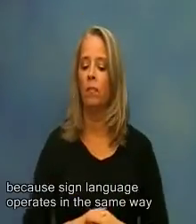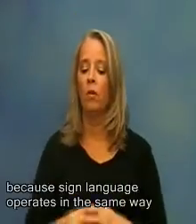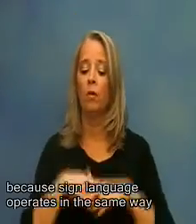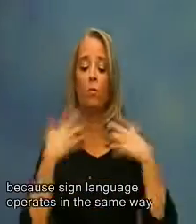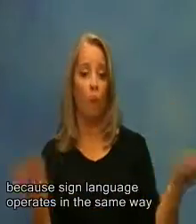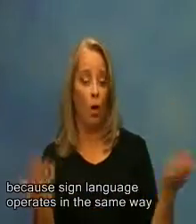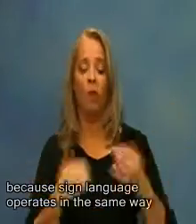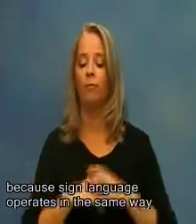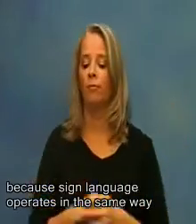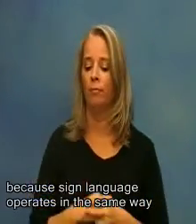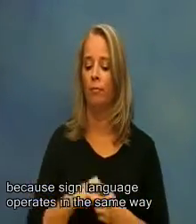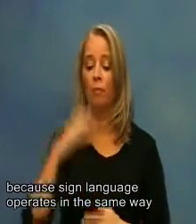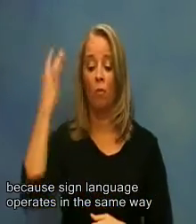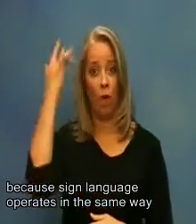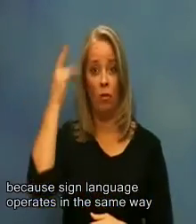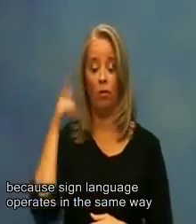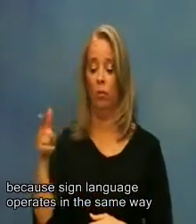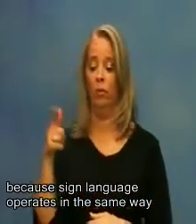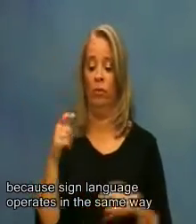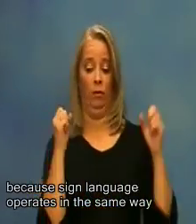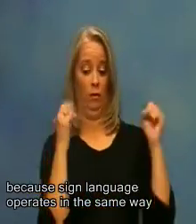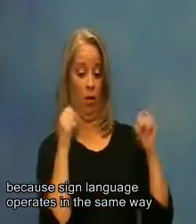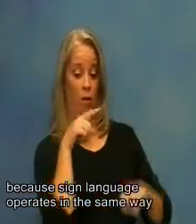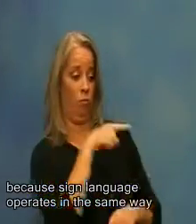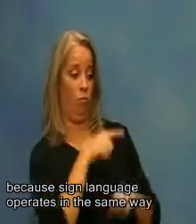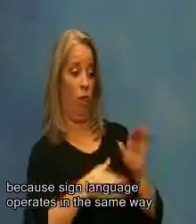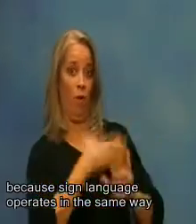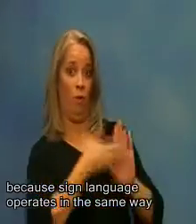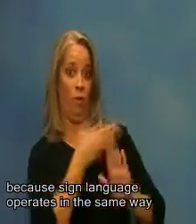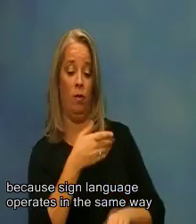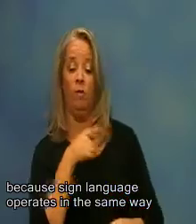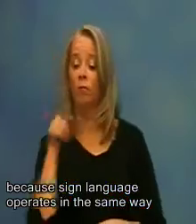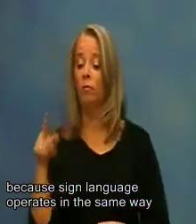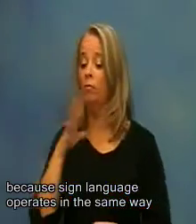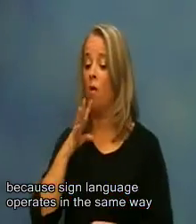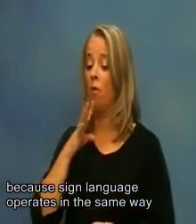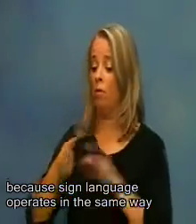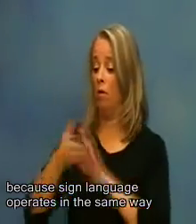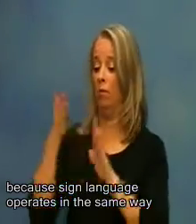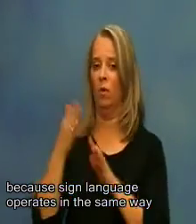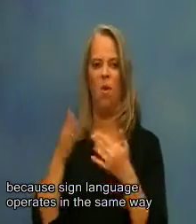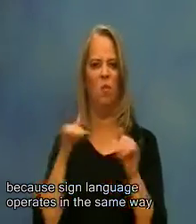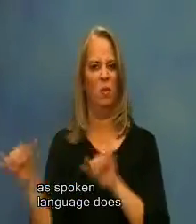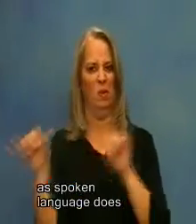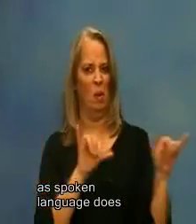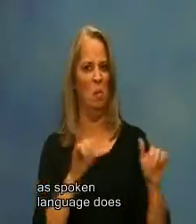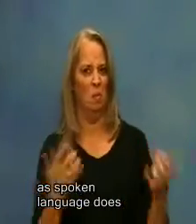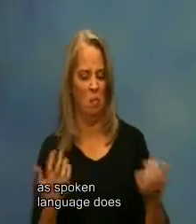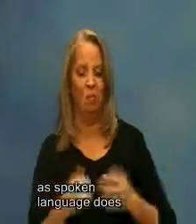because sign language operates in the same way as spoken